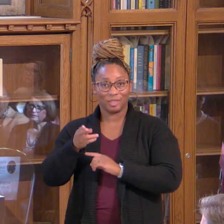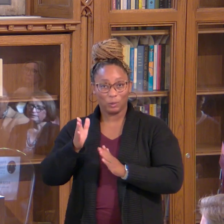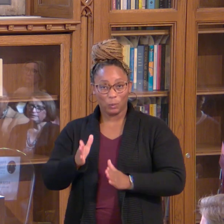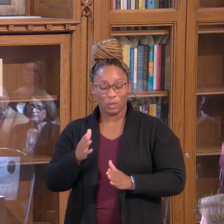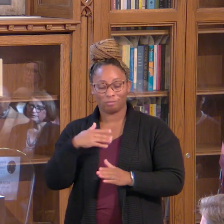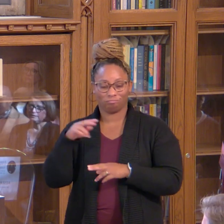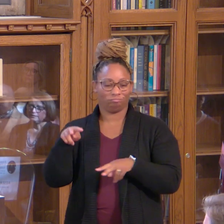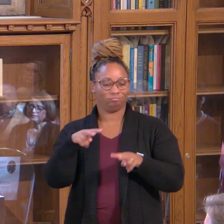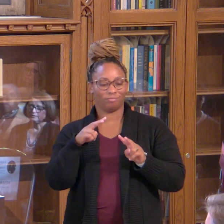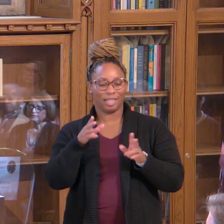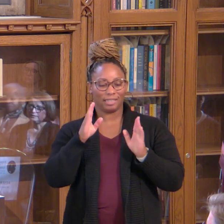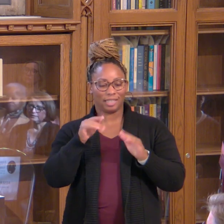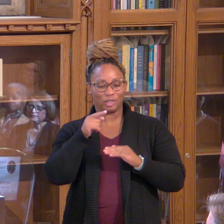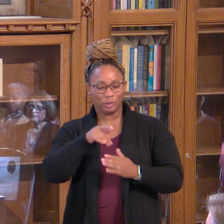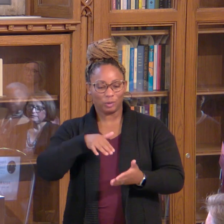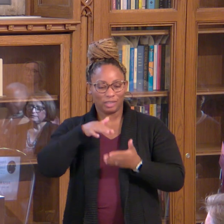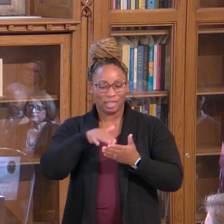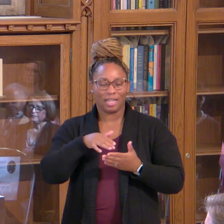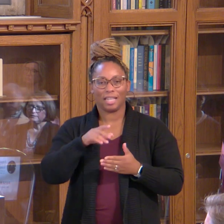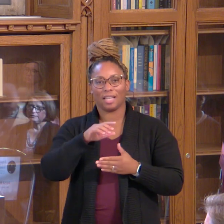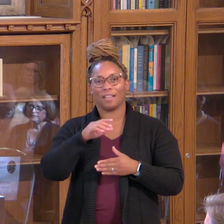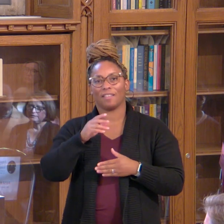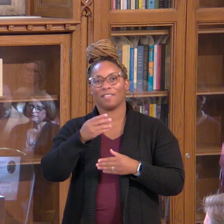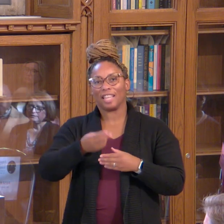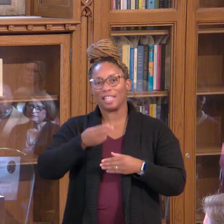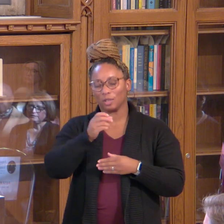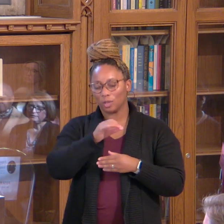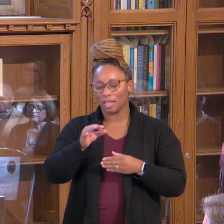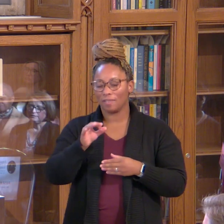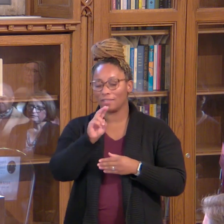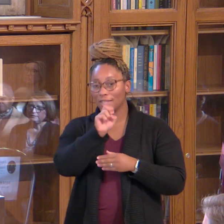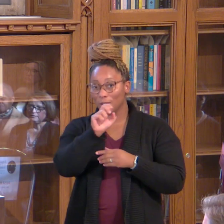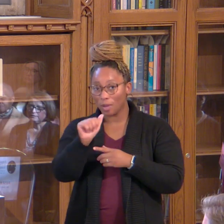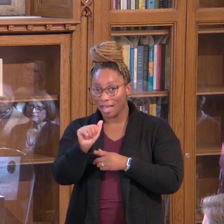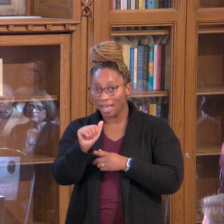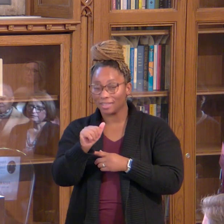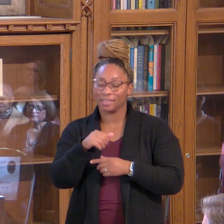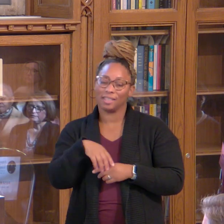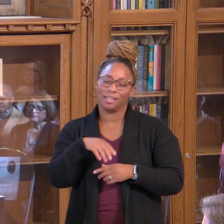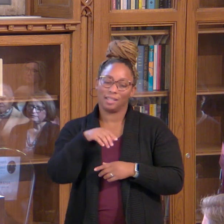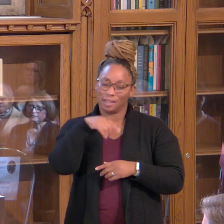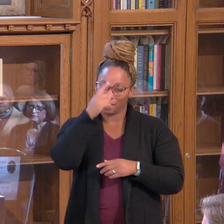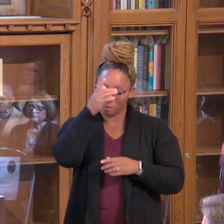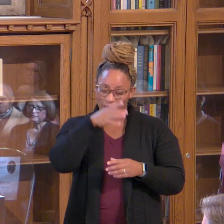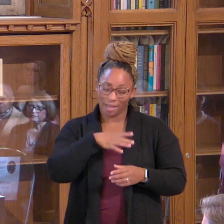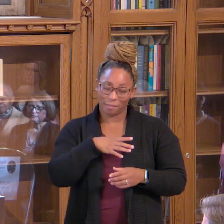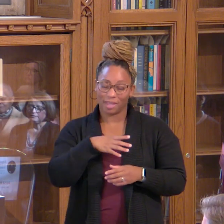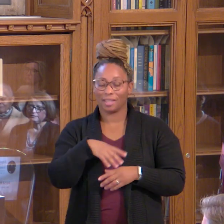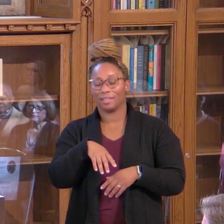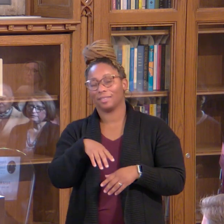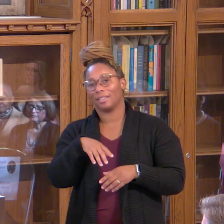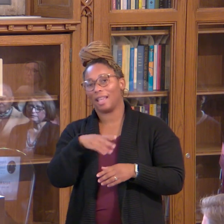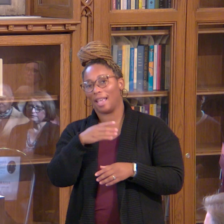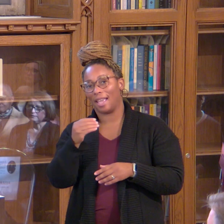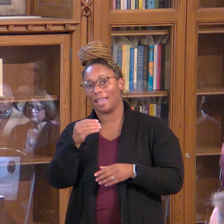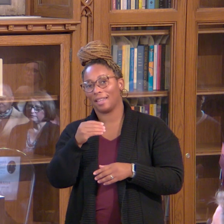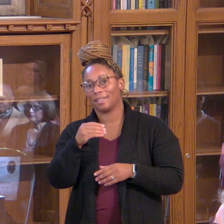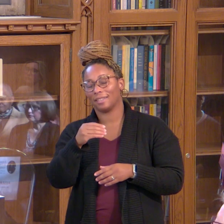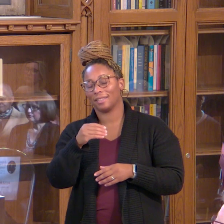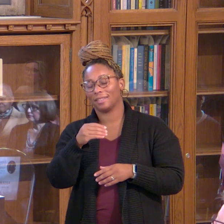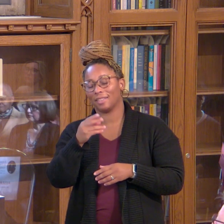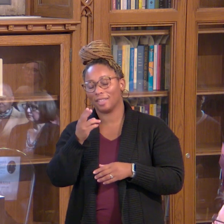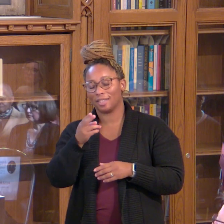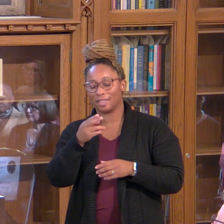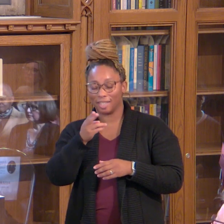turned their attention to the study of the history of the United States the Negro in the history of the United States and they have produced